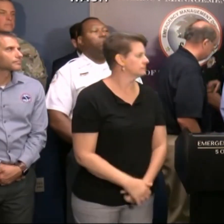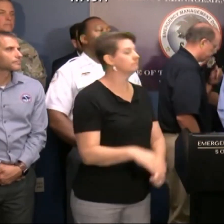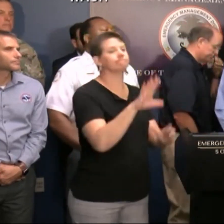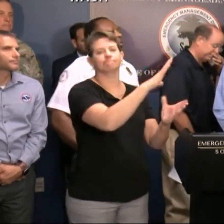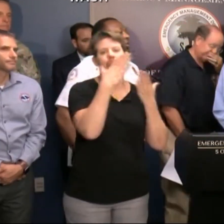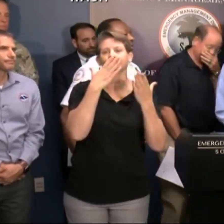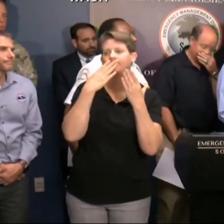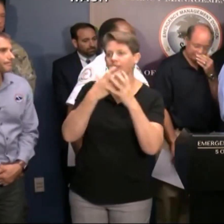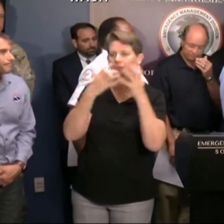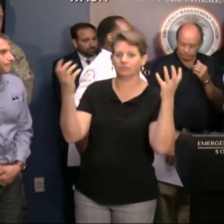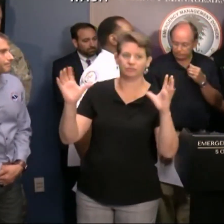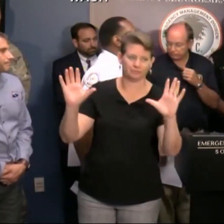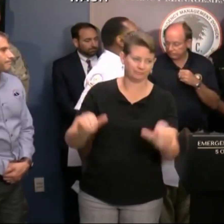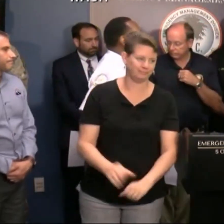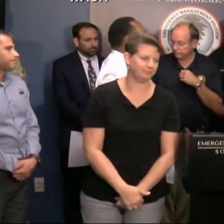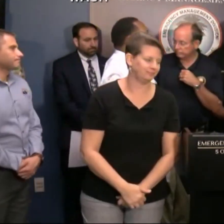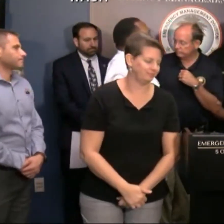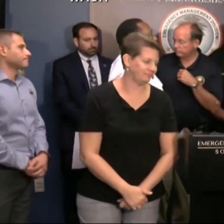thank you very much.